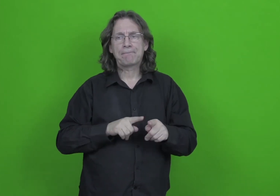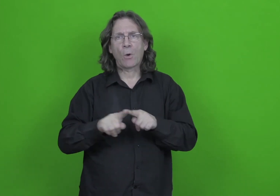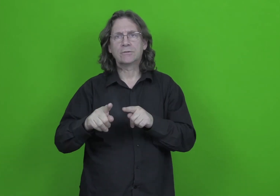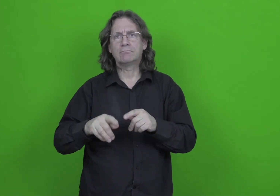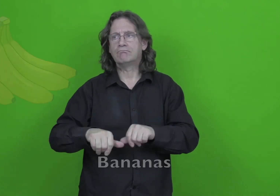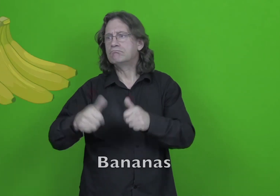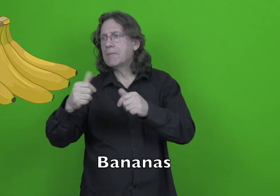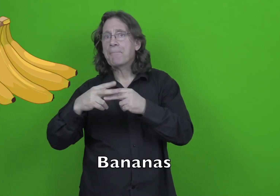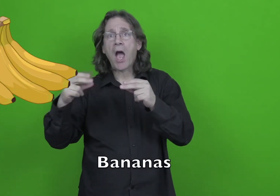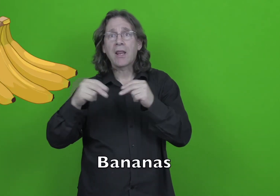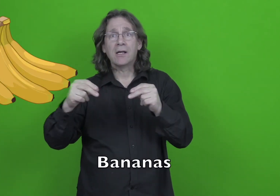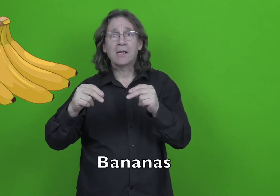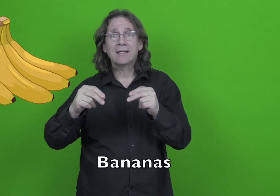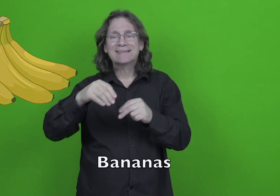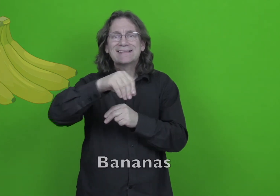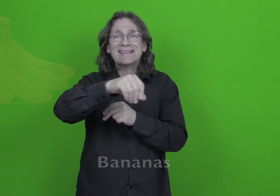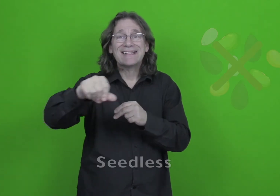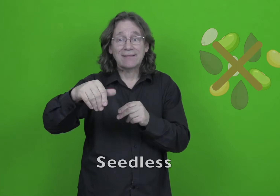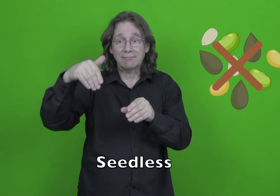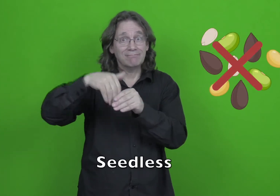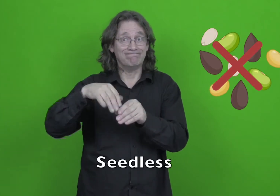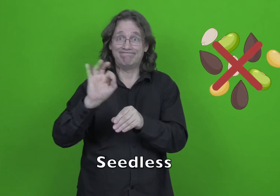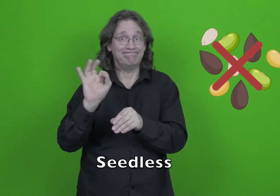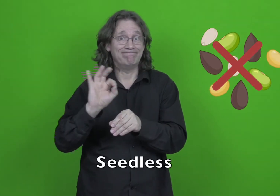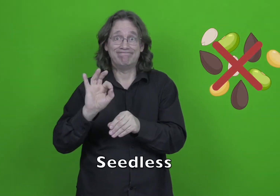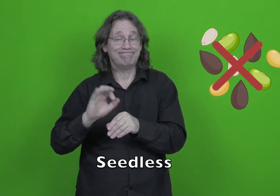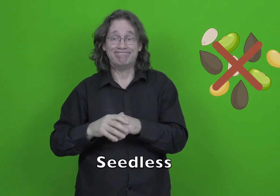The most popular bananas that we enjoy today are seedless,